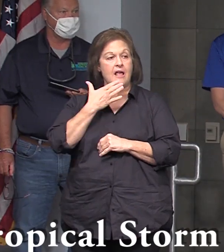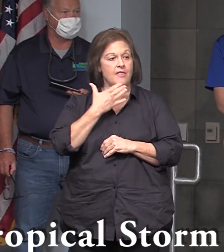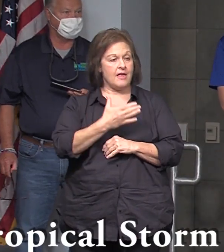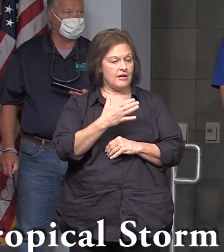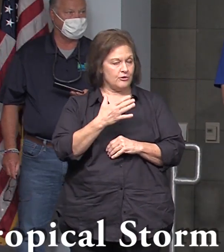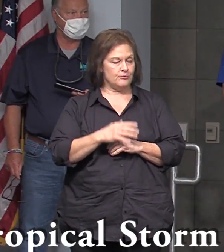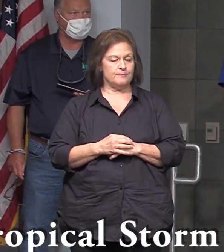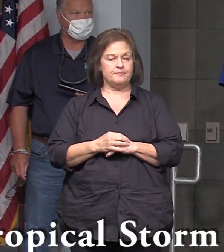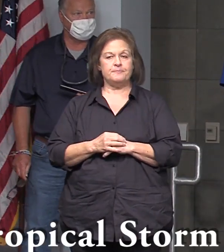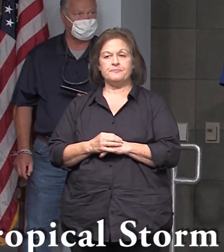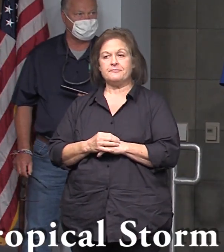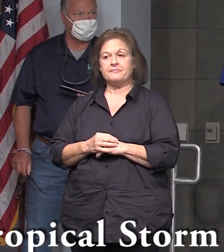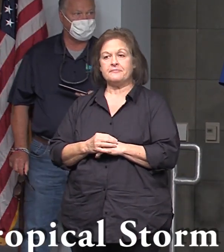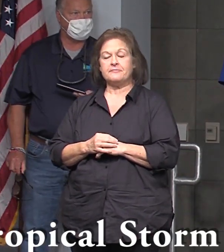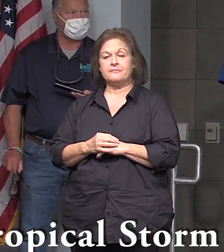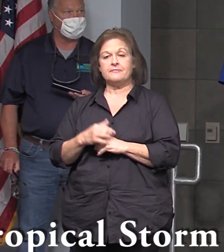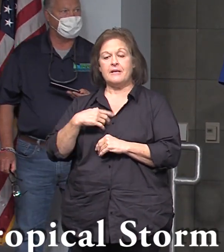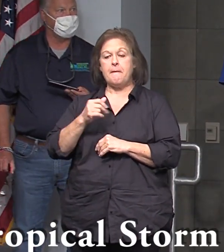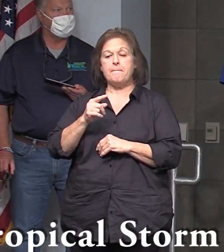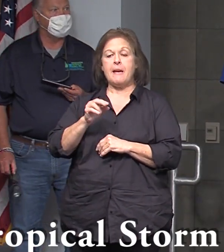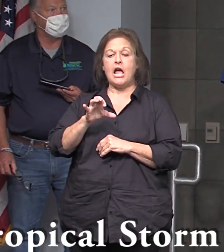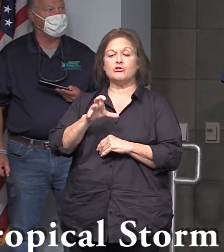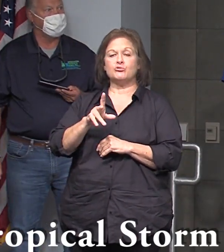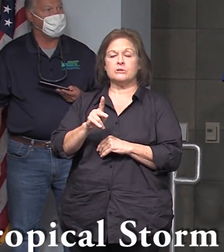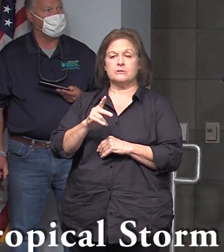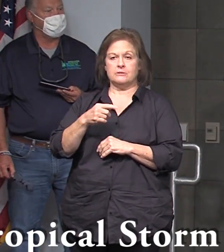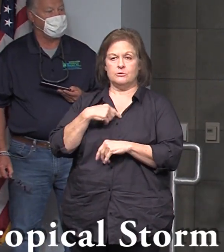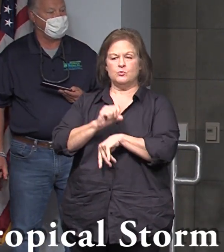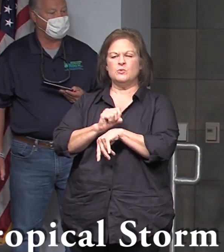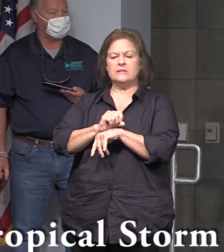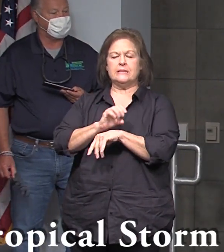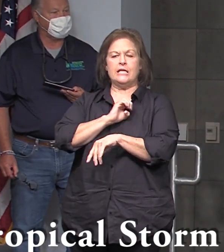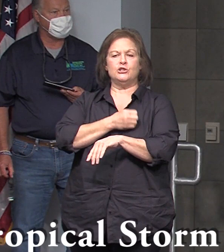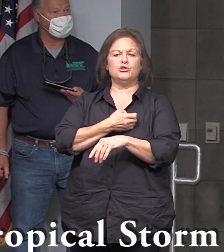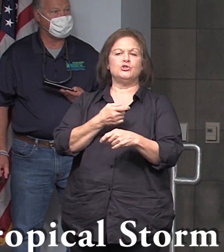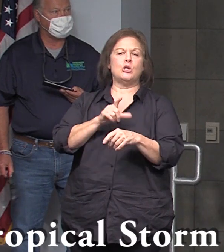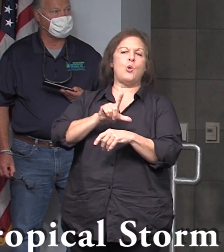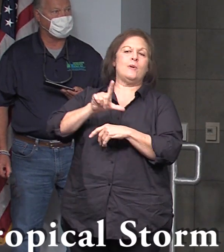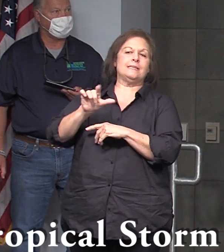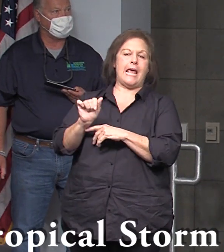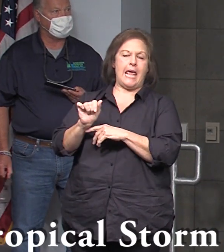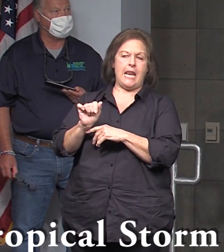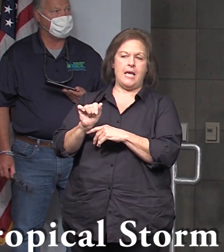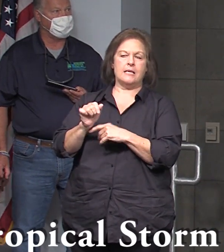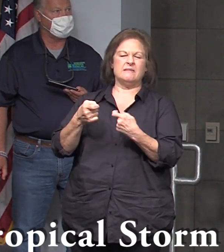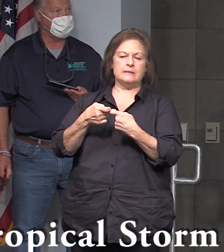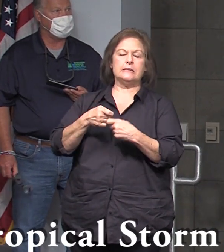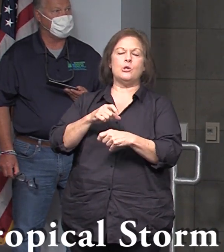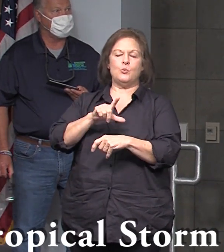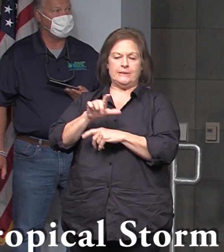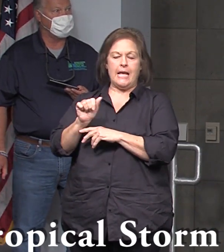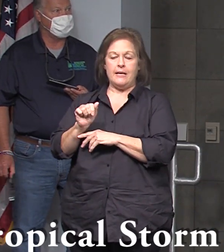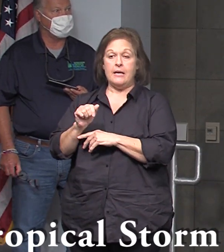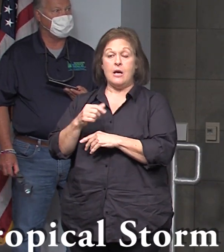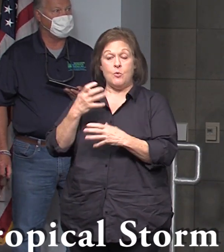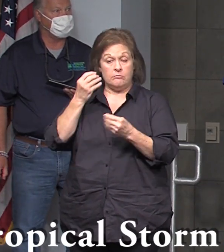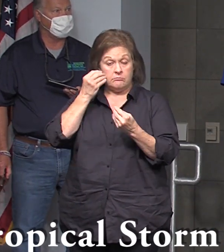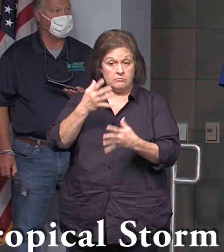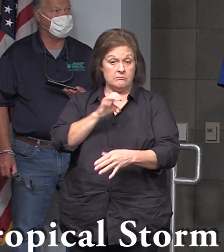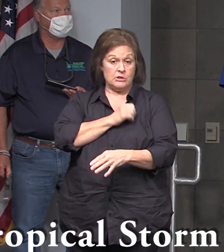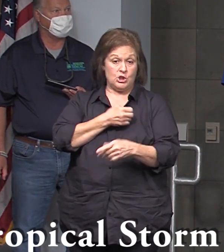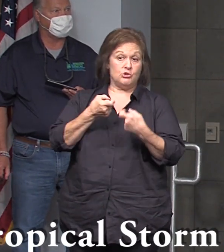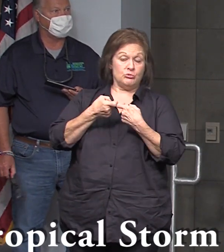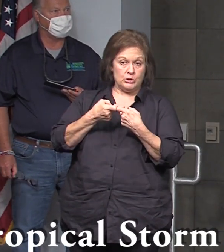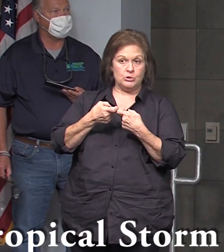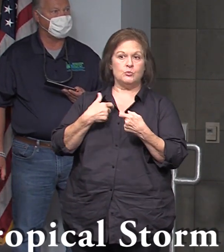Thank you very much. I'm Patrick Hamby on behalf of Entergy Louisiana. I want to assure everyone that Entergy is